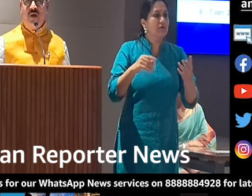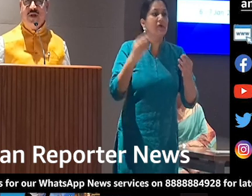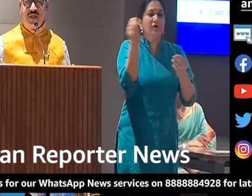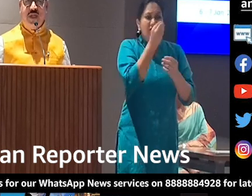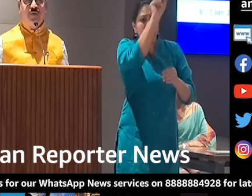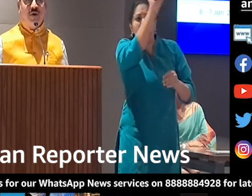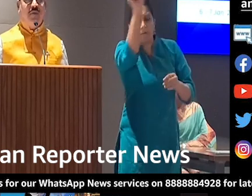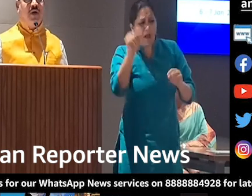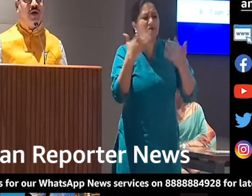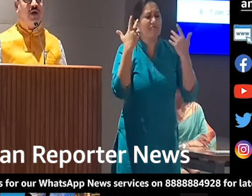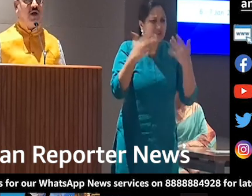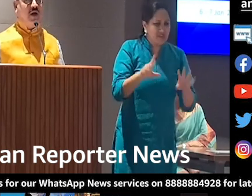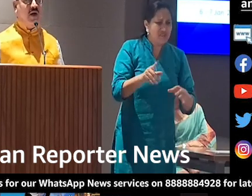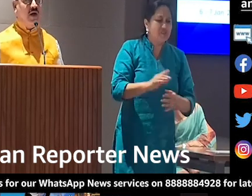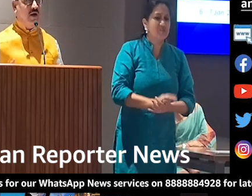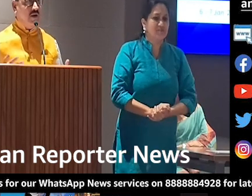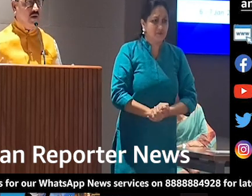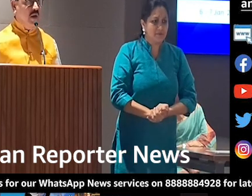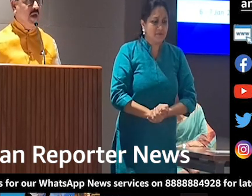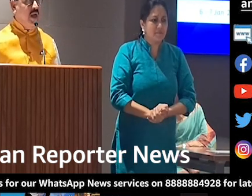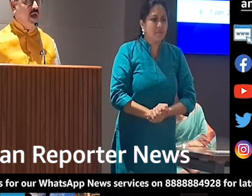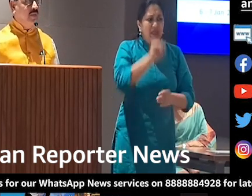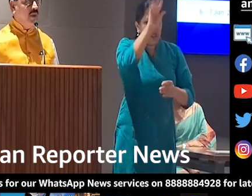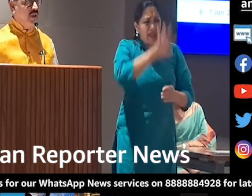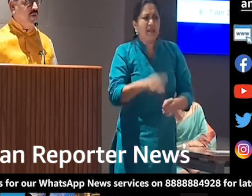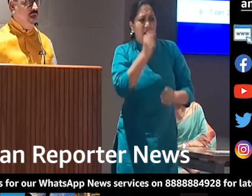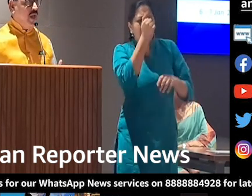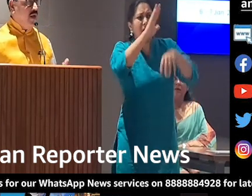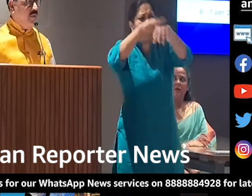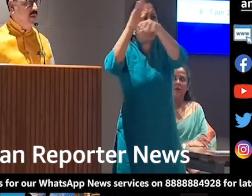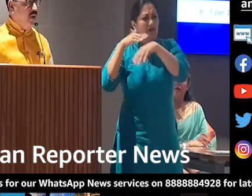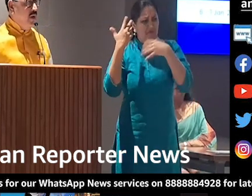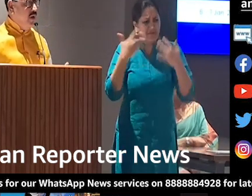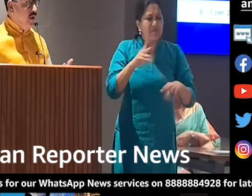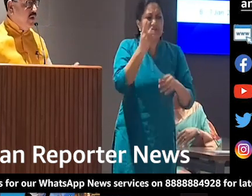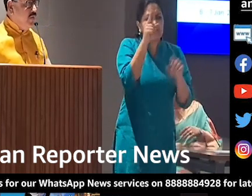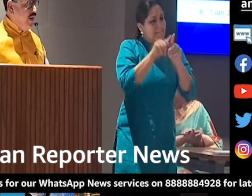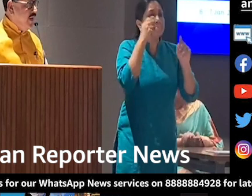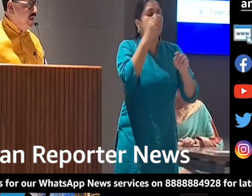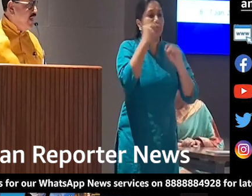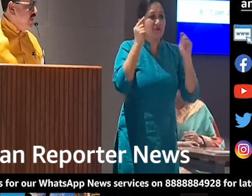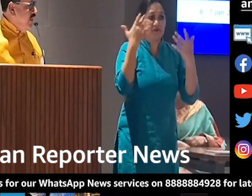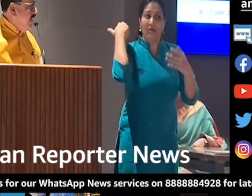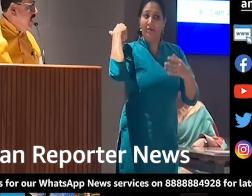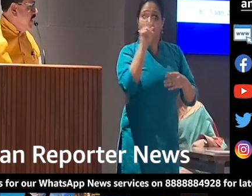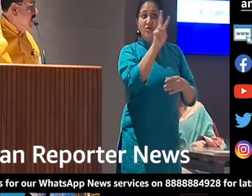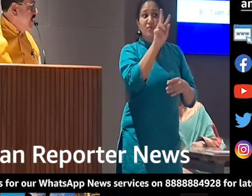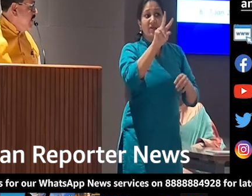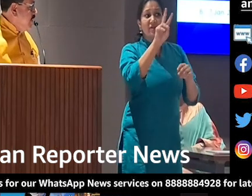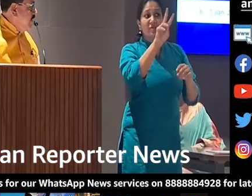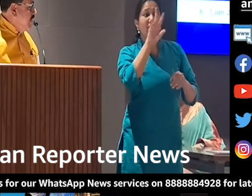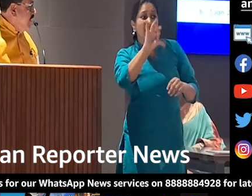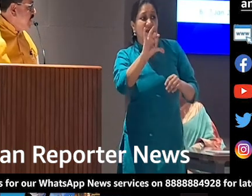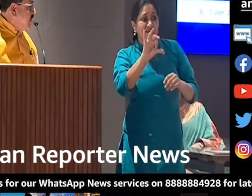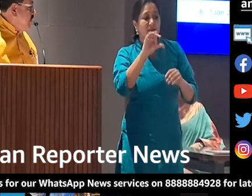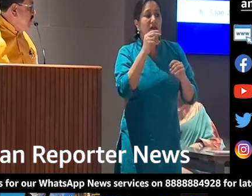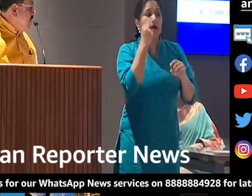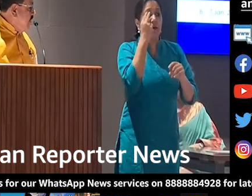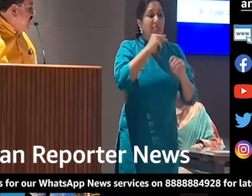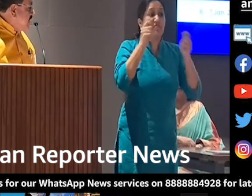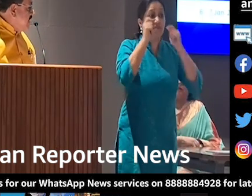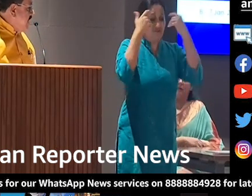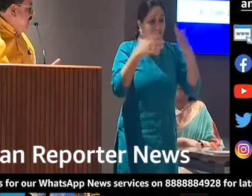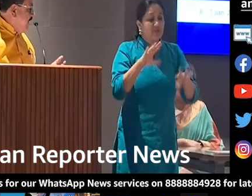of states from India, they have taken up on 28 and 29, the Purple Fest